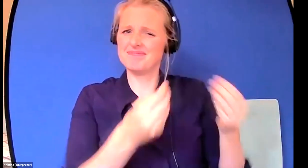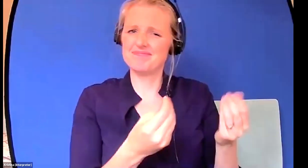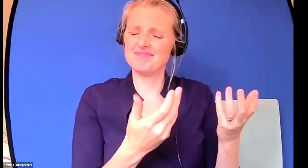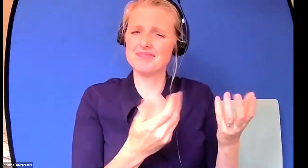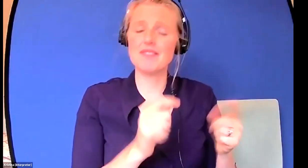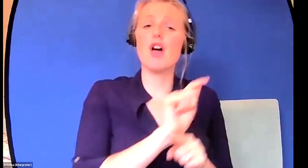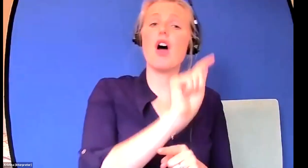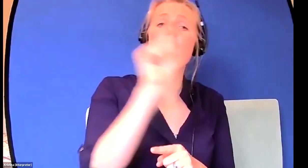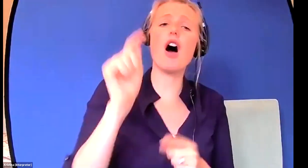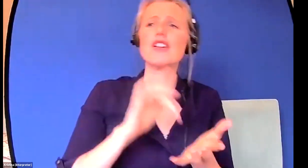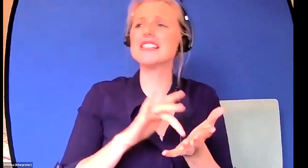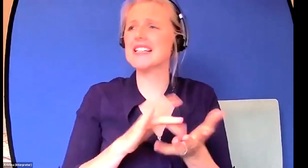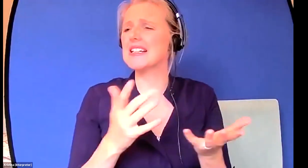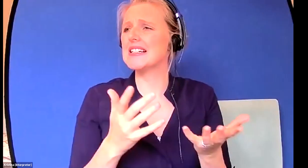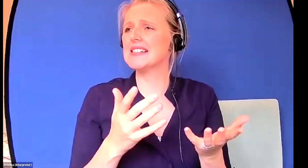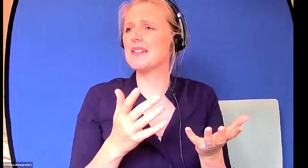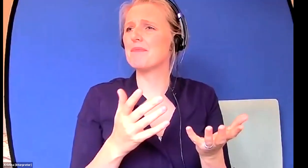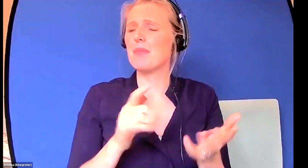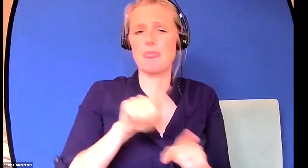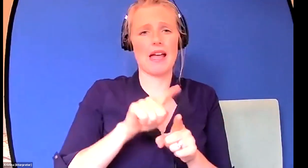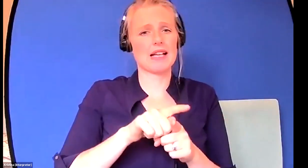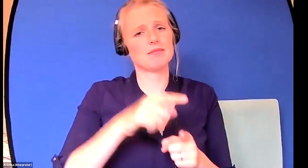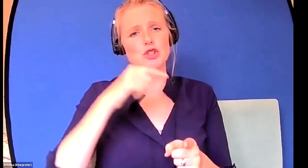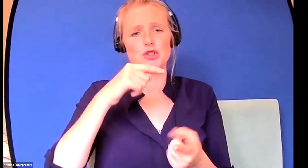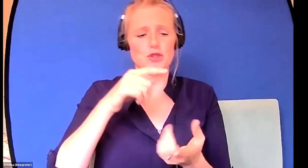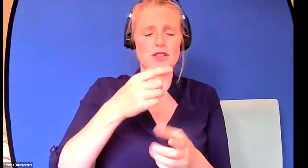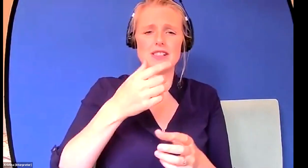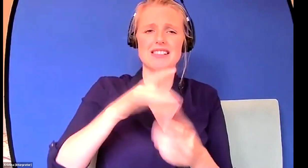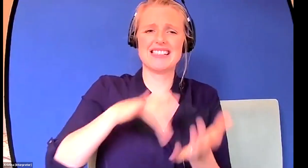the gentrified city centres,